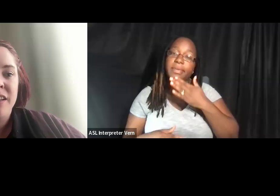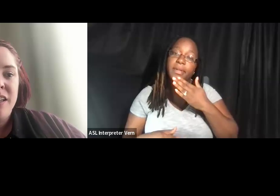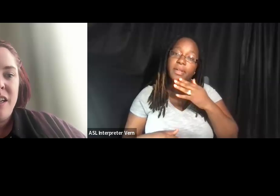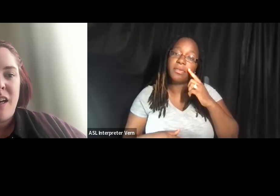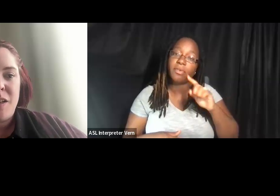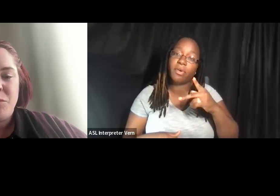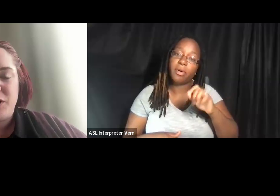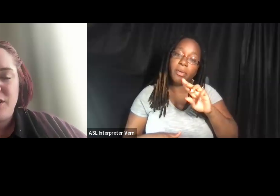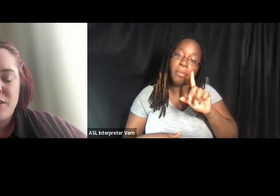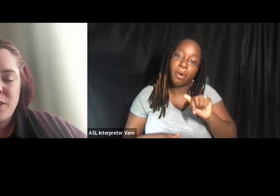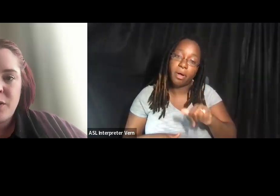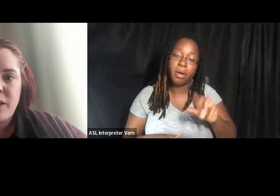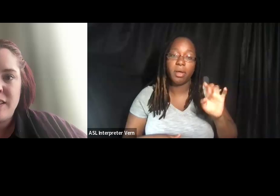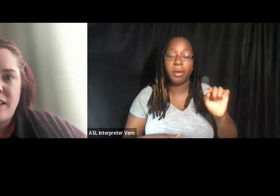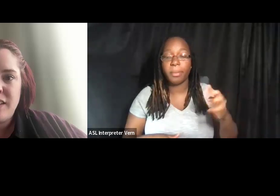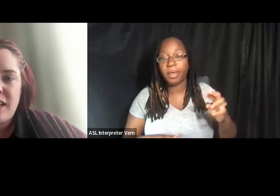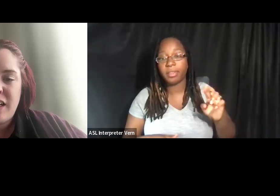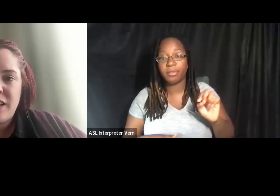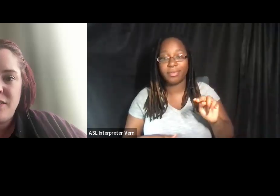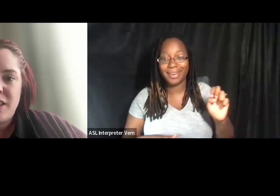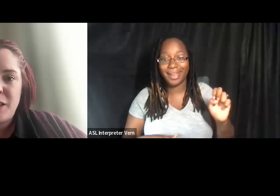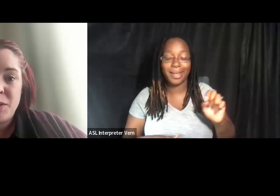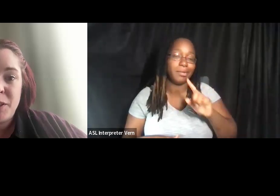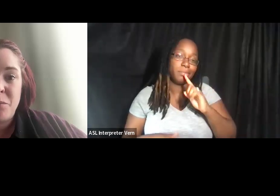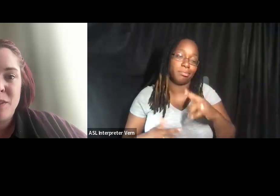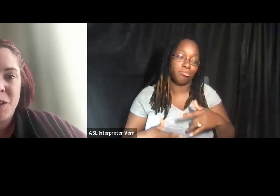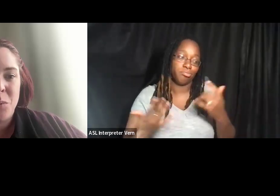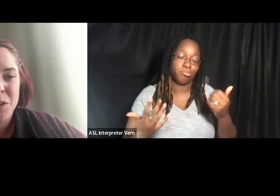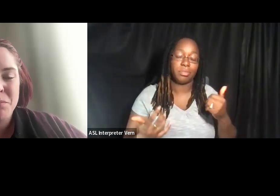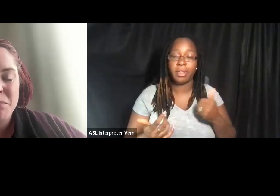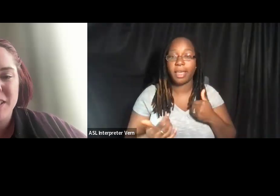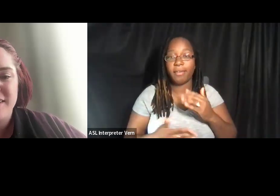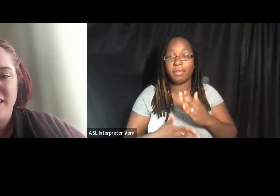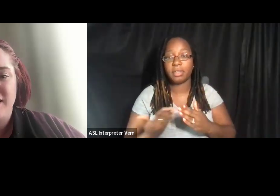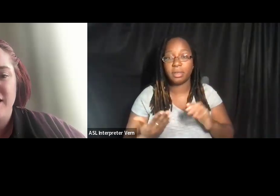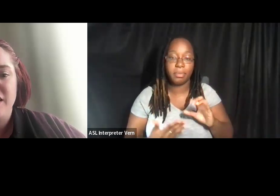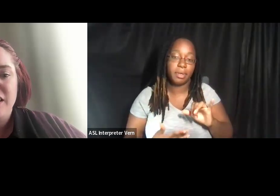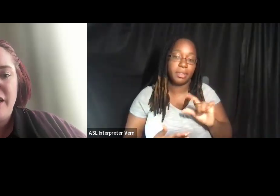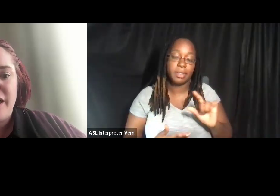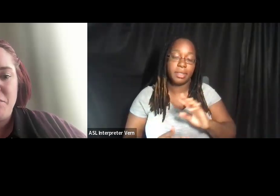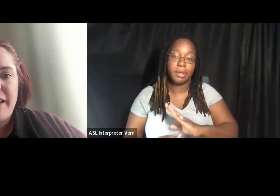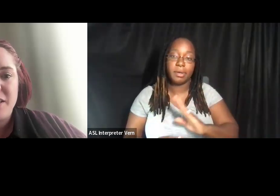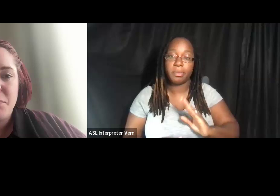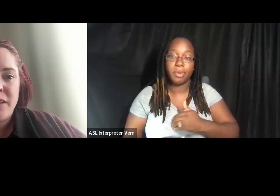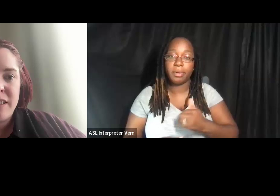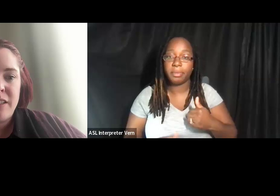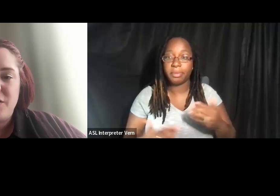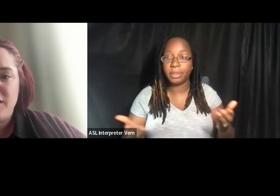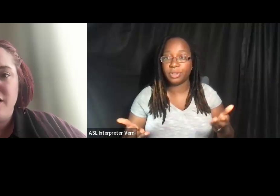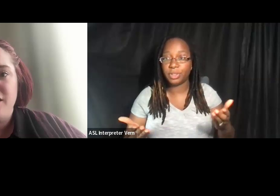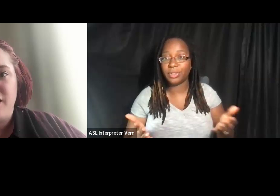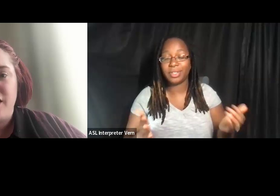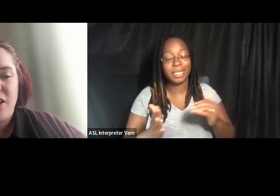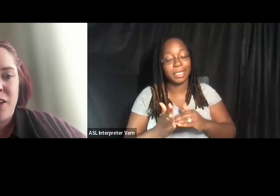Renee. We're so excited to have some CIL board members here. As Paula said,